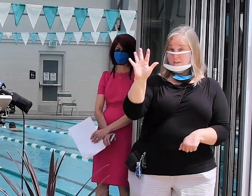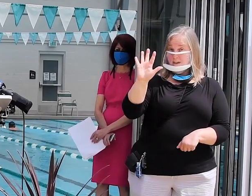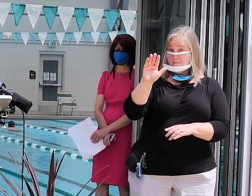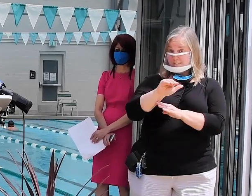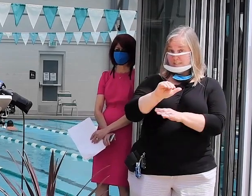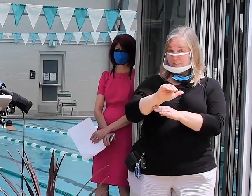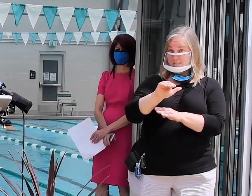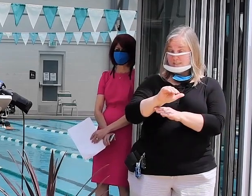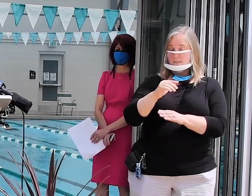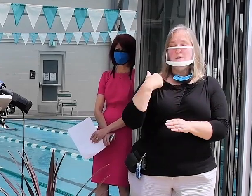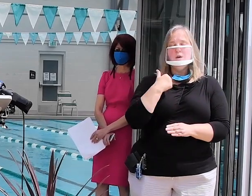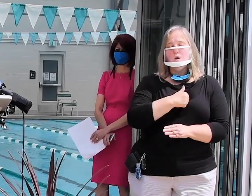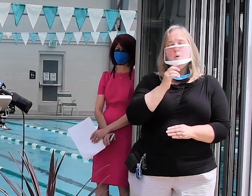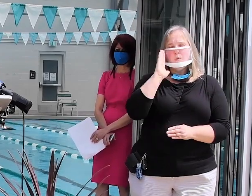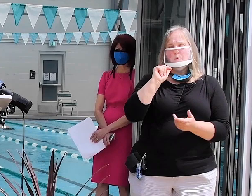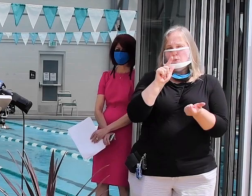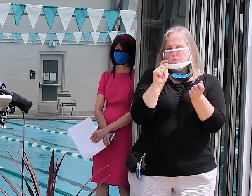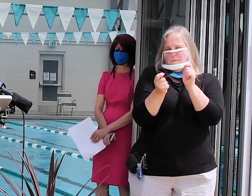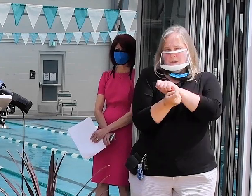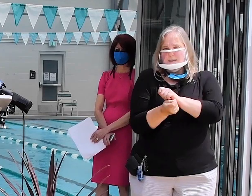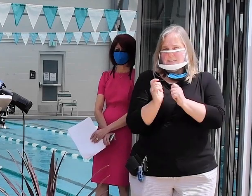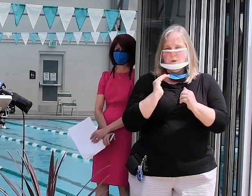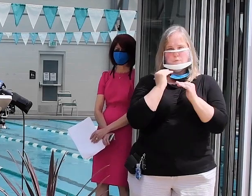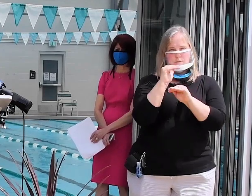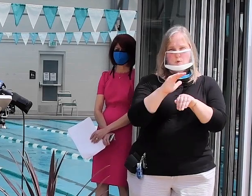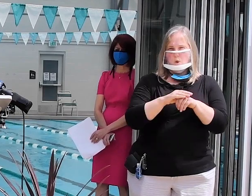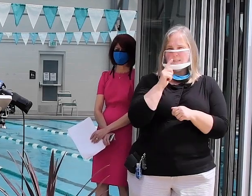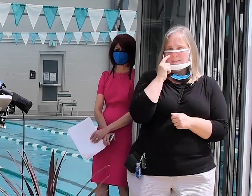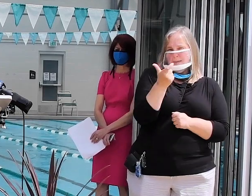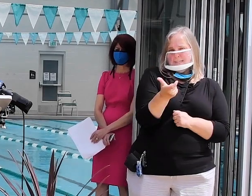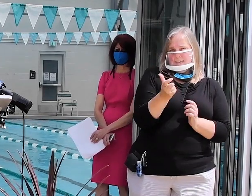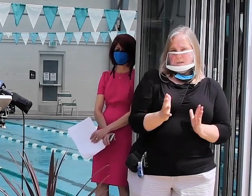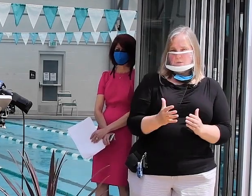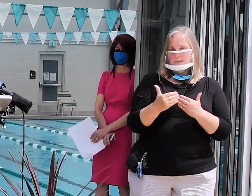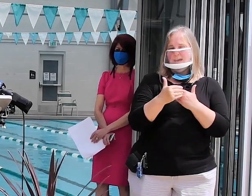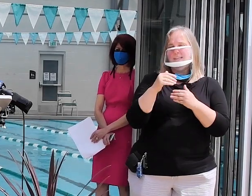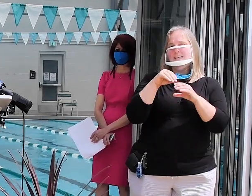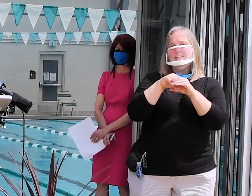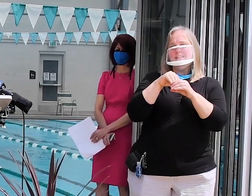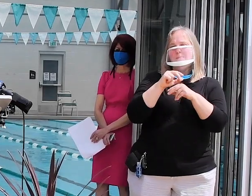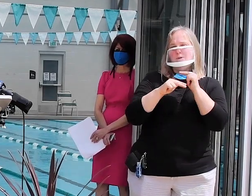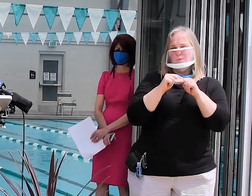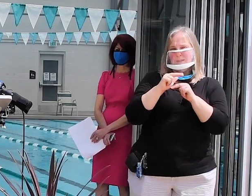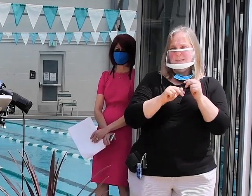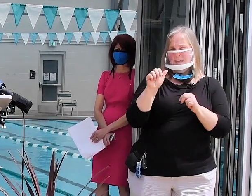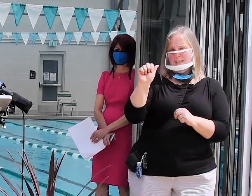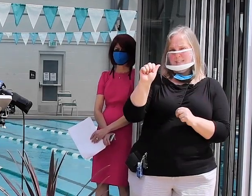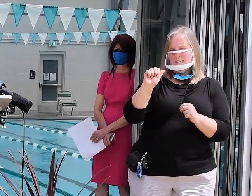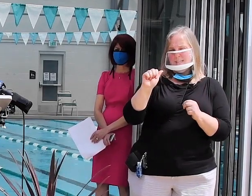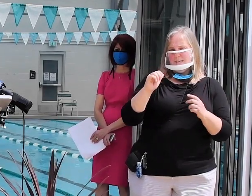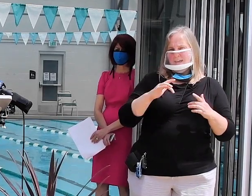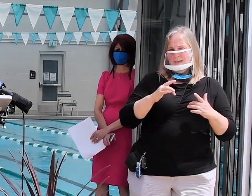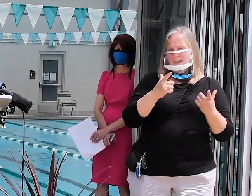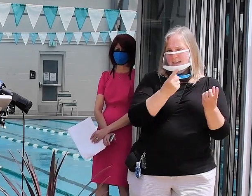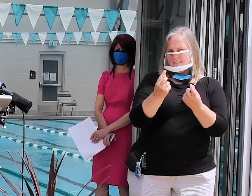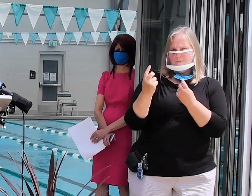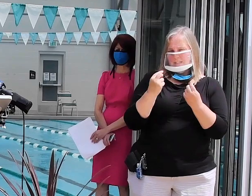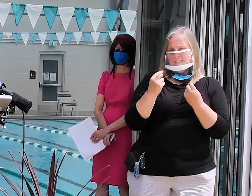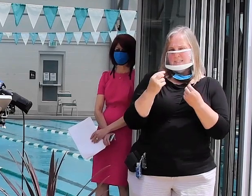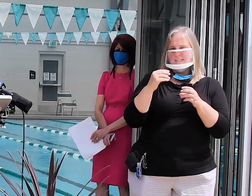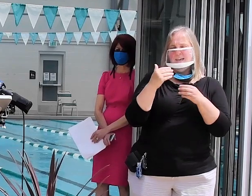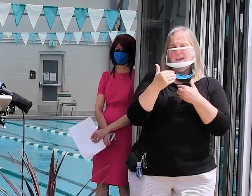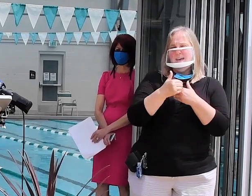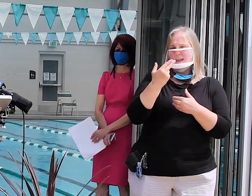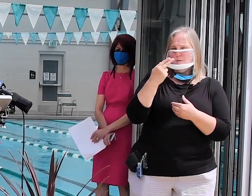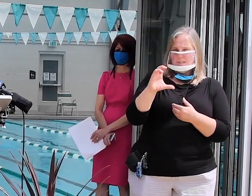p.m., we will be revising restrictions on spectators at indoor athletic activities at Howard County